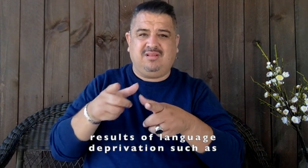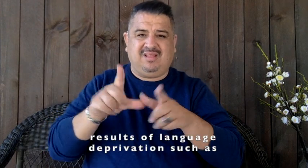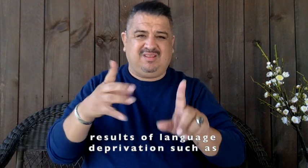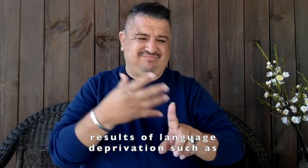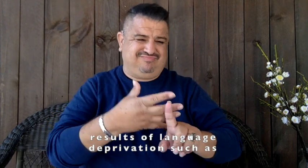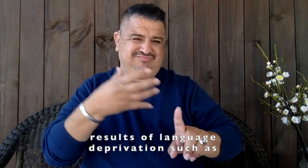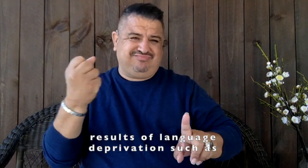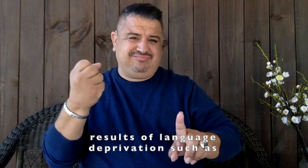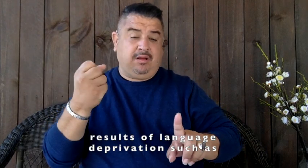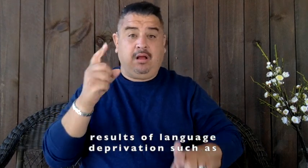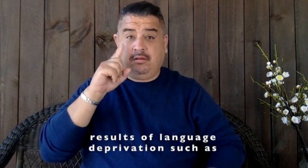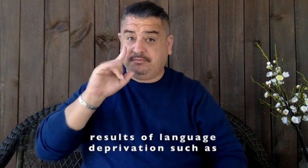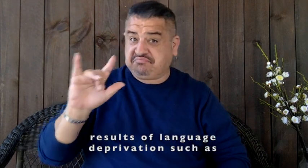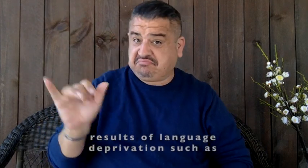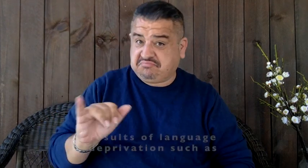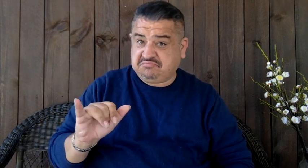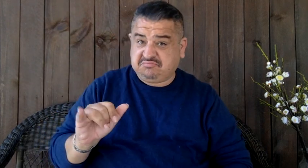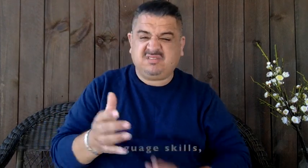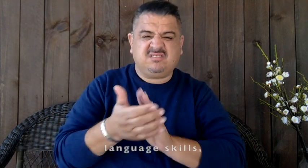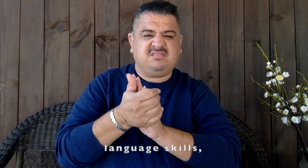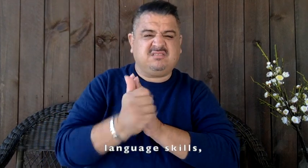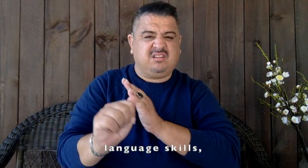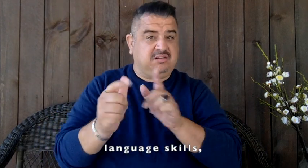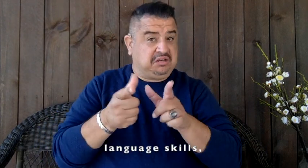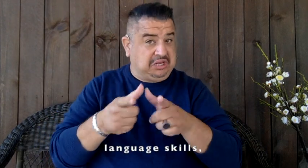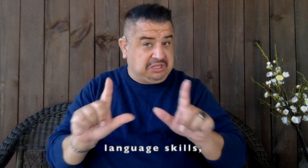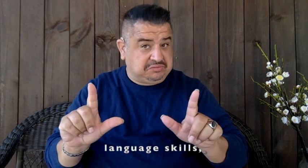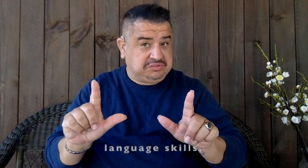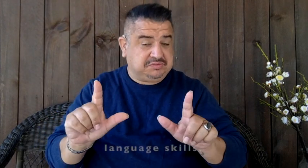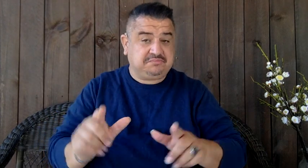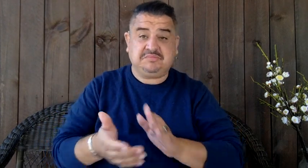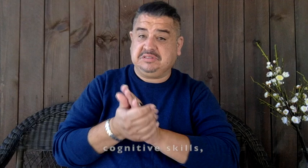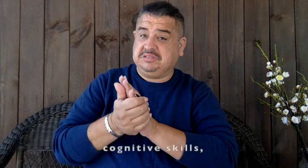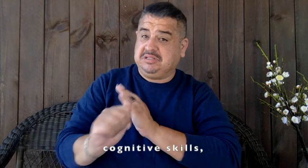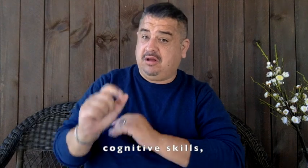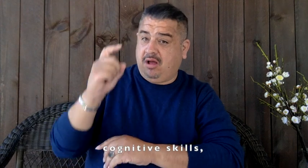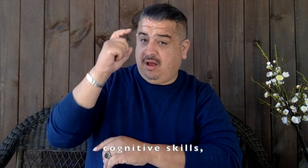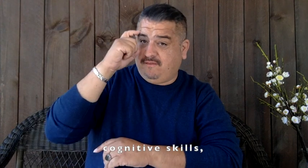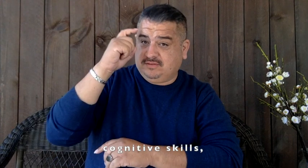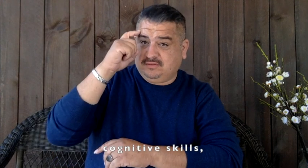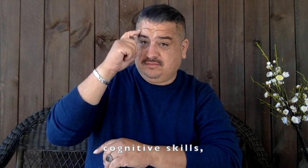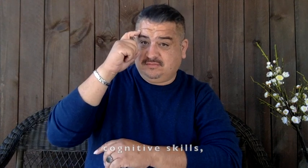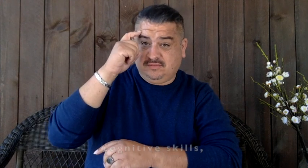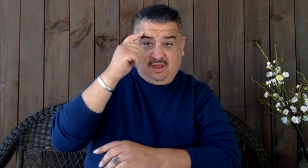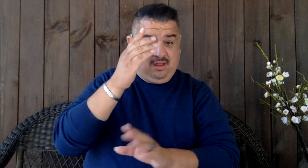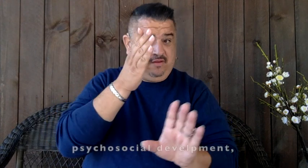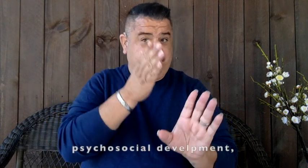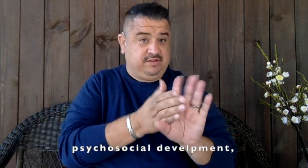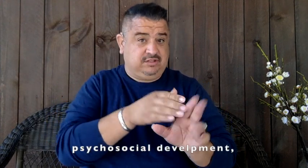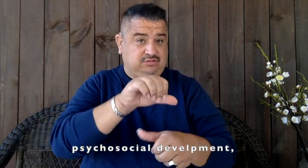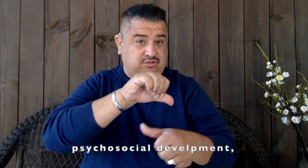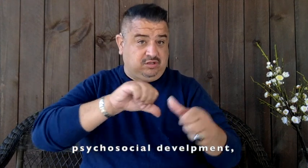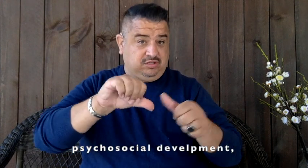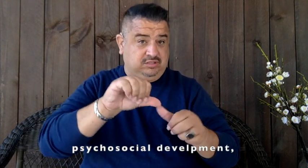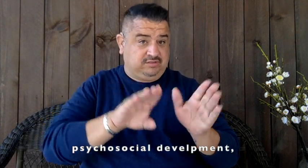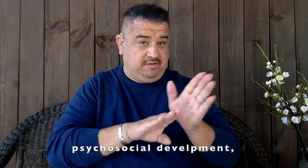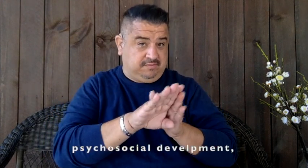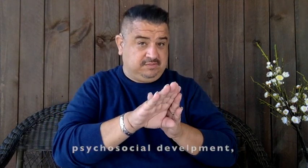results of language deprivation, such as language skills, cognitive skills, psychological